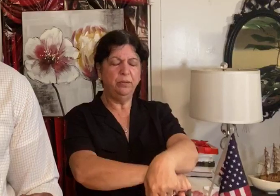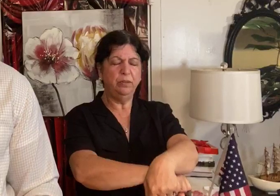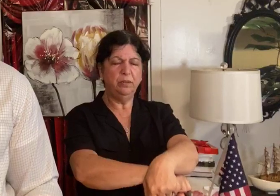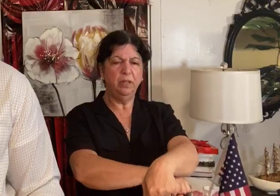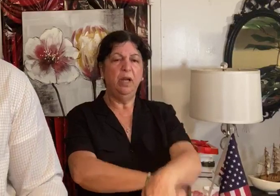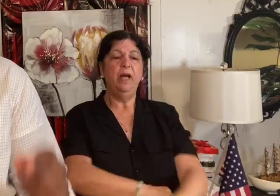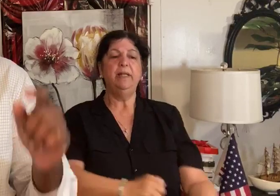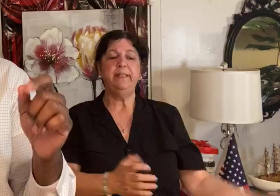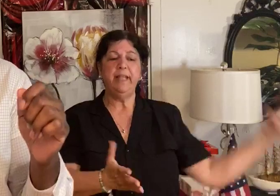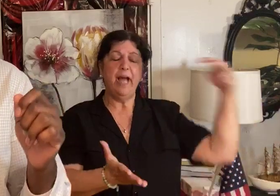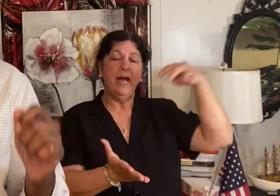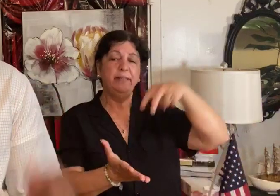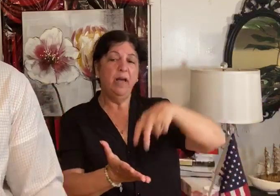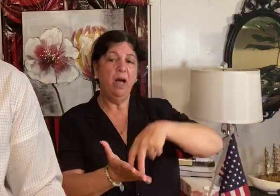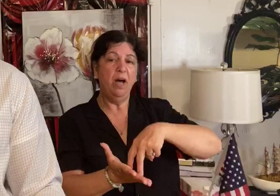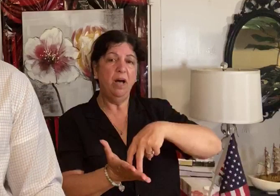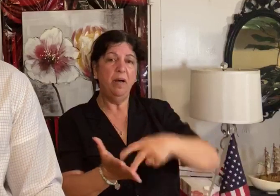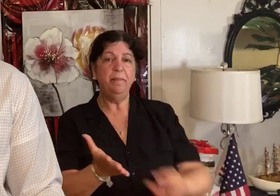oppose.